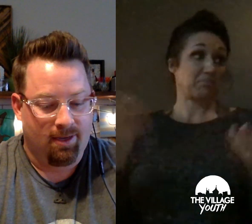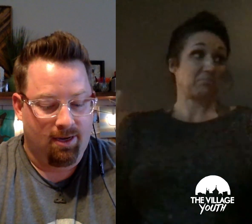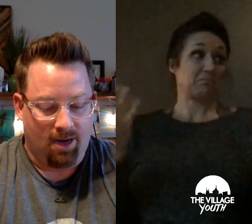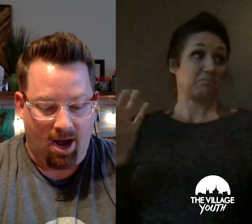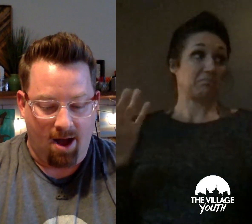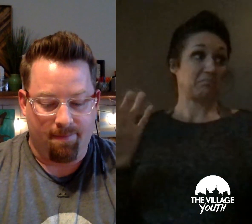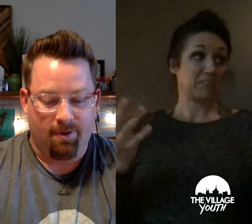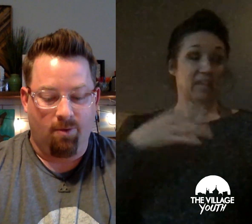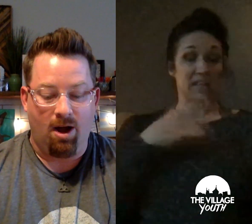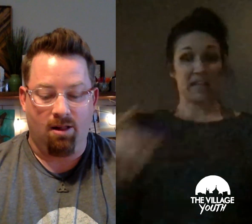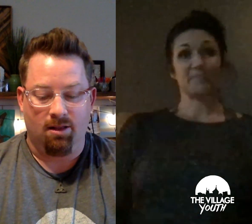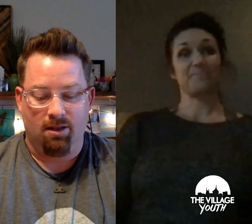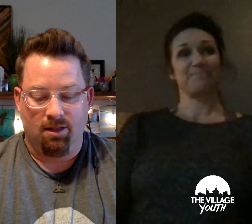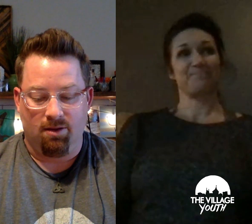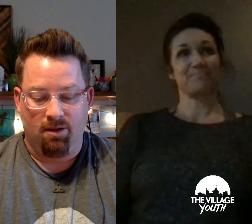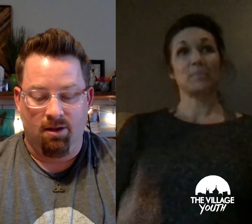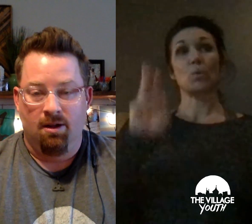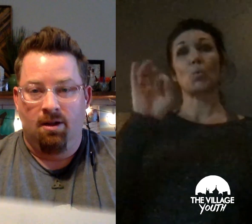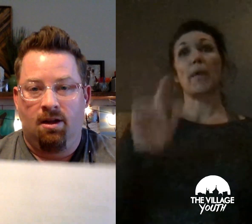So, well,